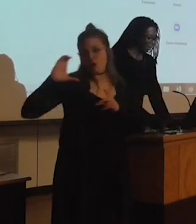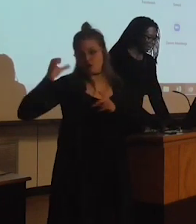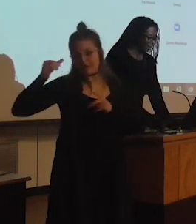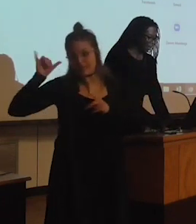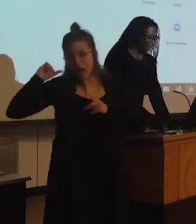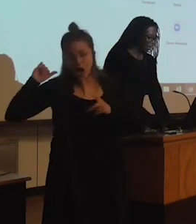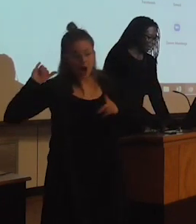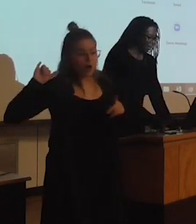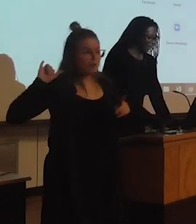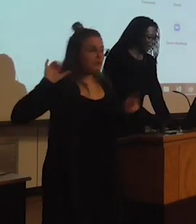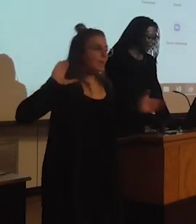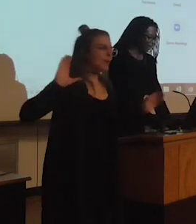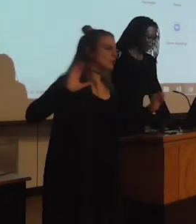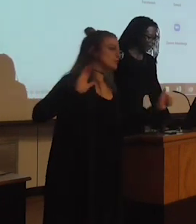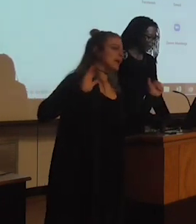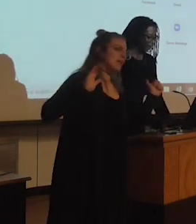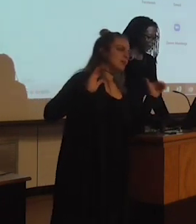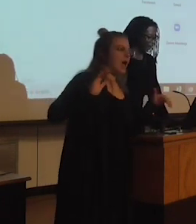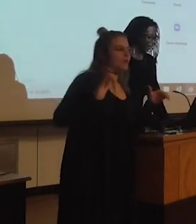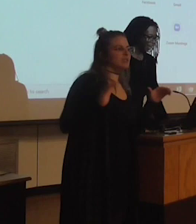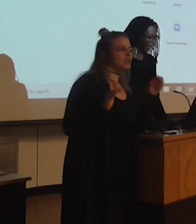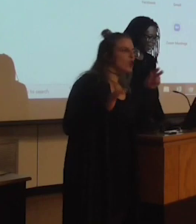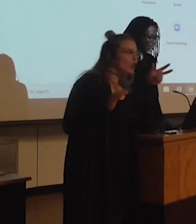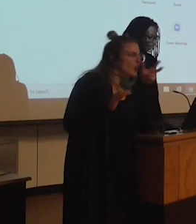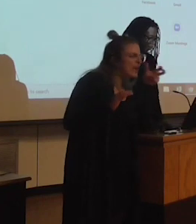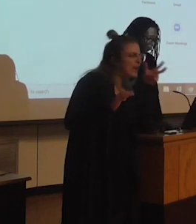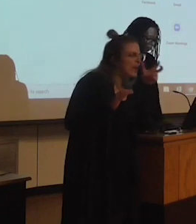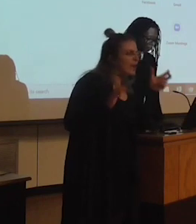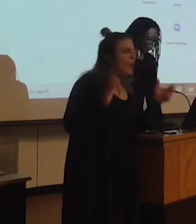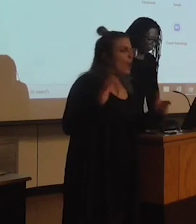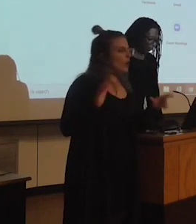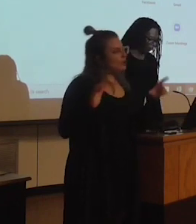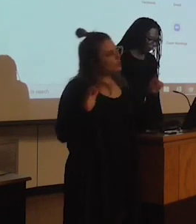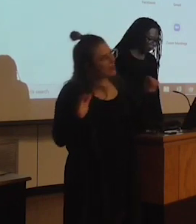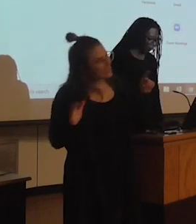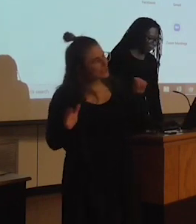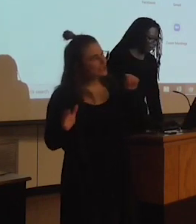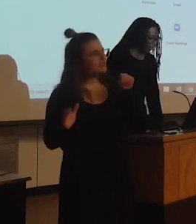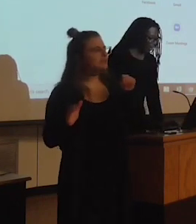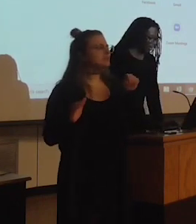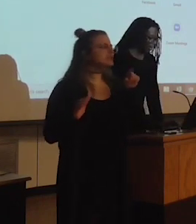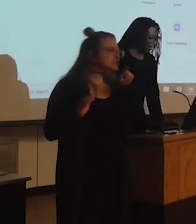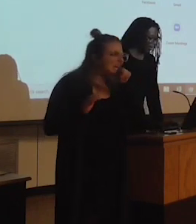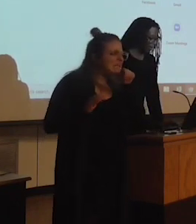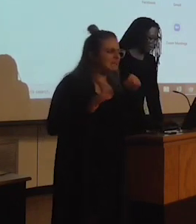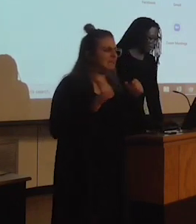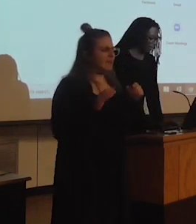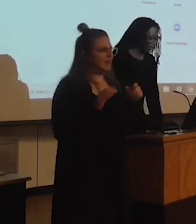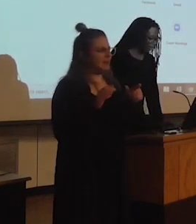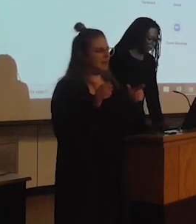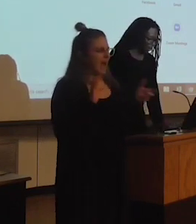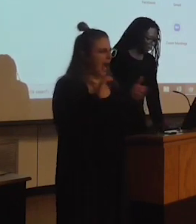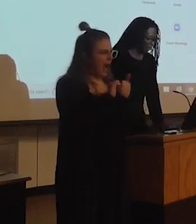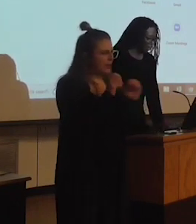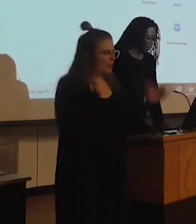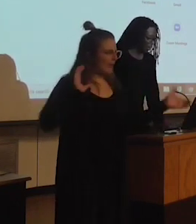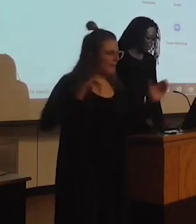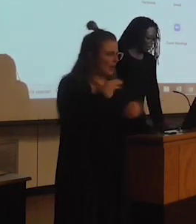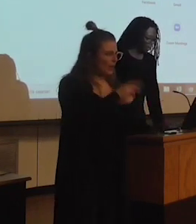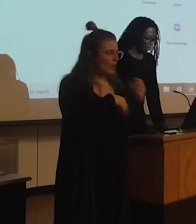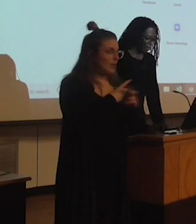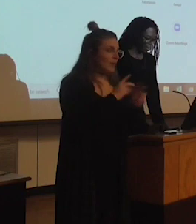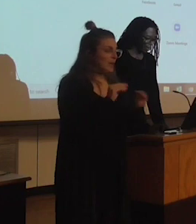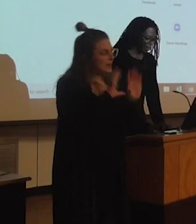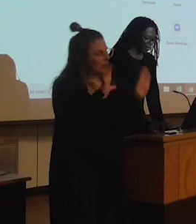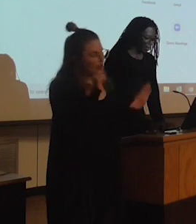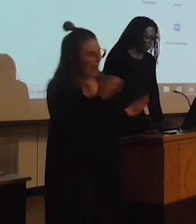to 10,000 cricket equivalents or 20 chickens? And, I mean, it's clear that you're unhappy